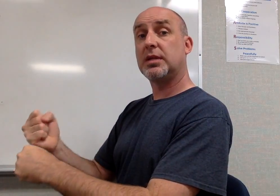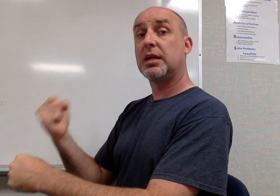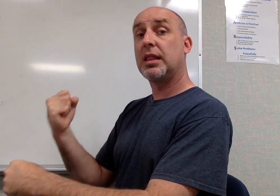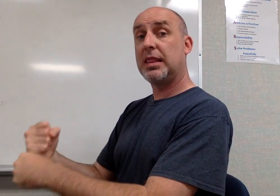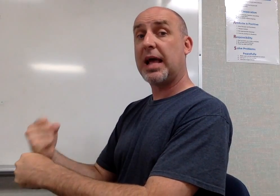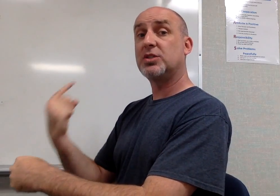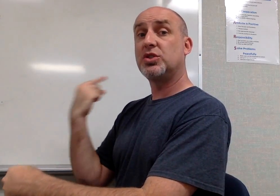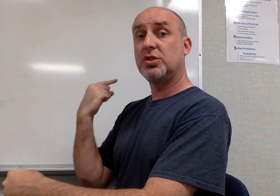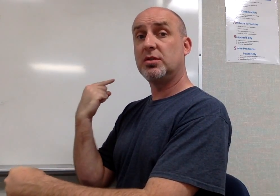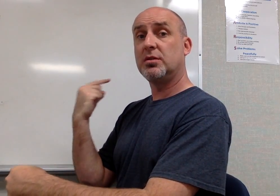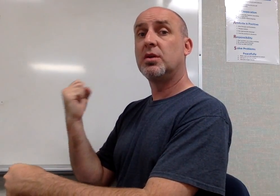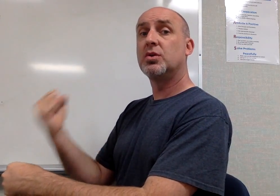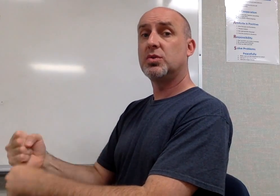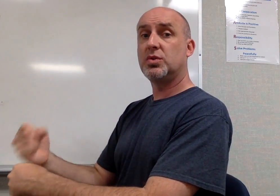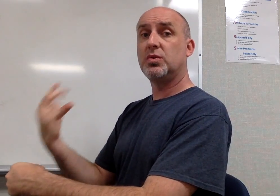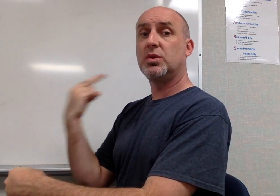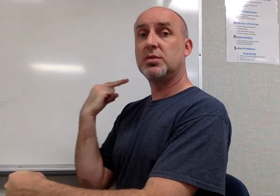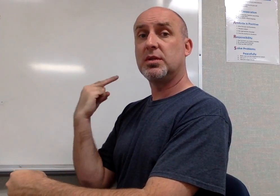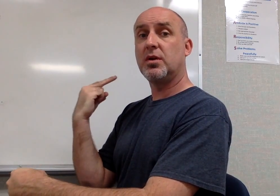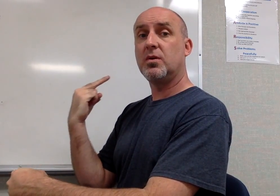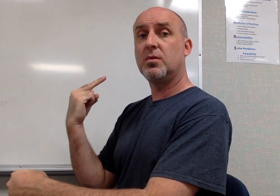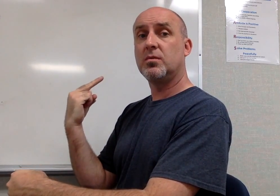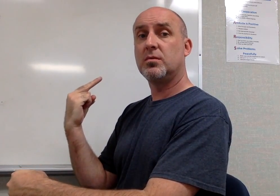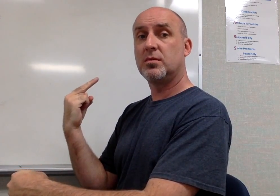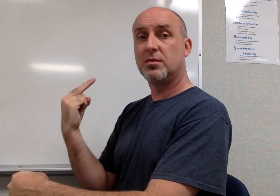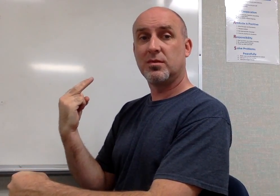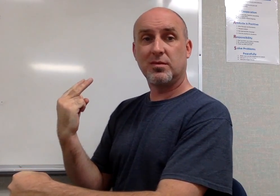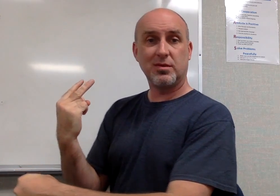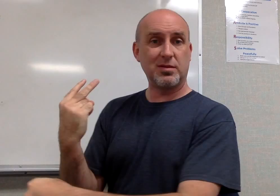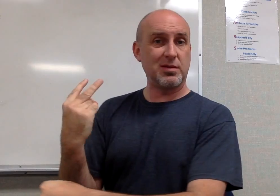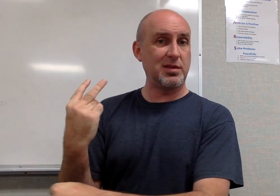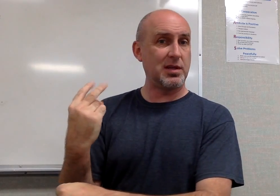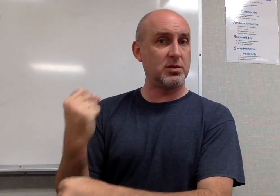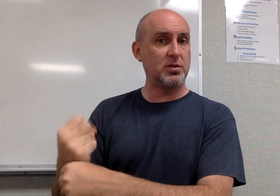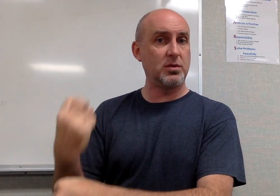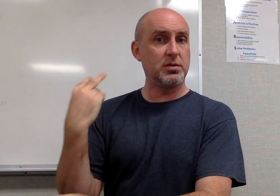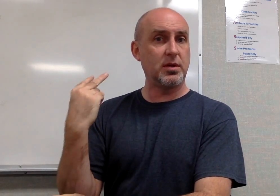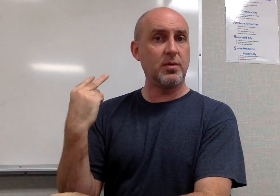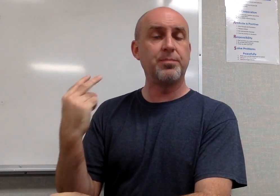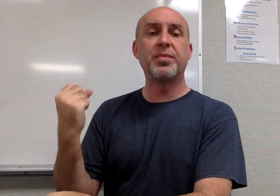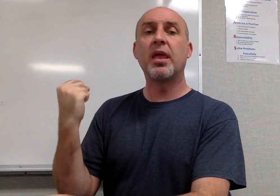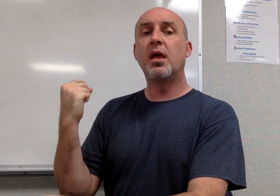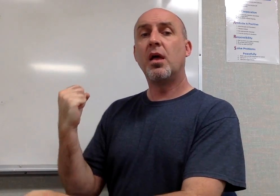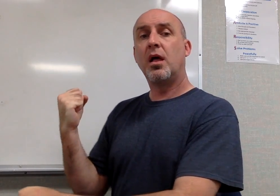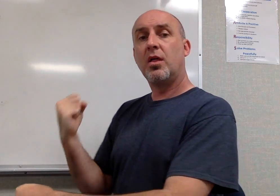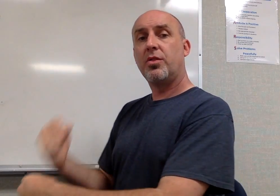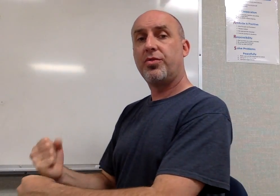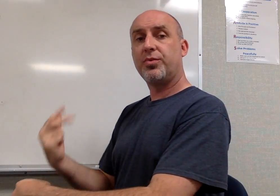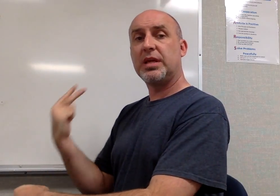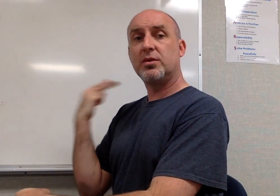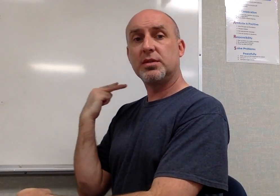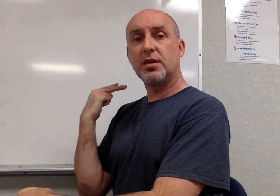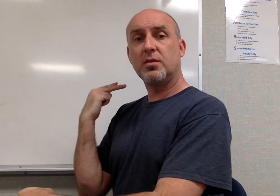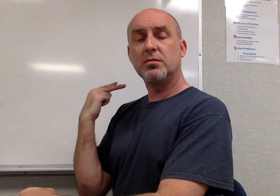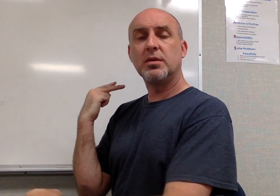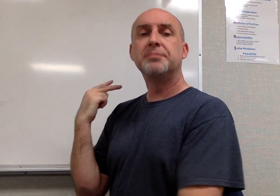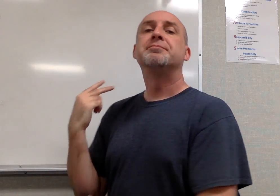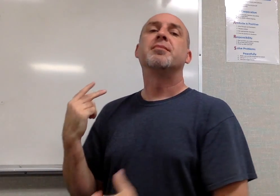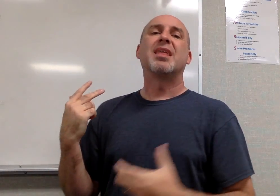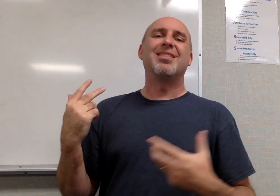like last year, 2 years ago. See that? 2 years ago, 3 years ago.